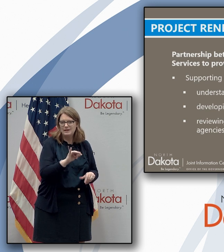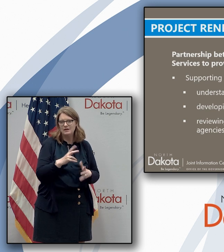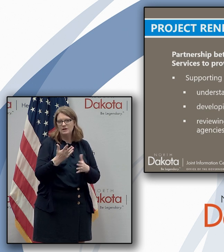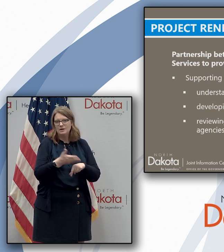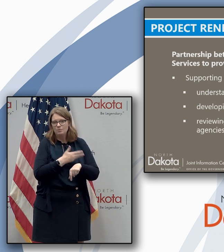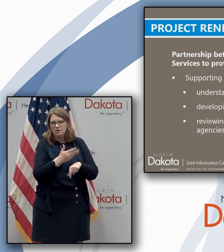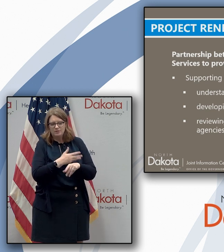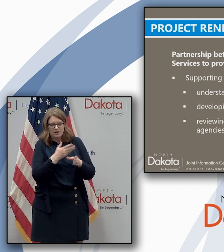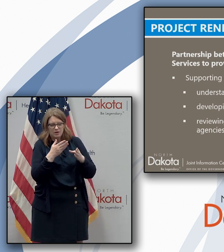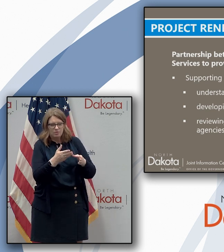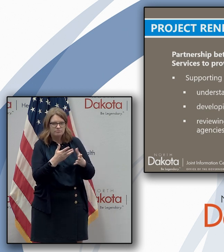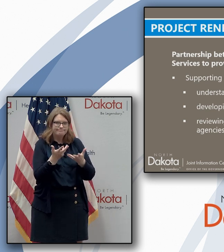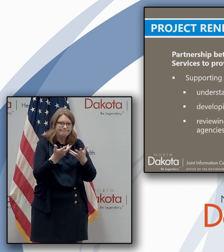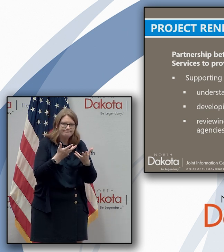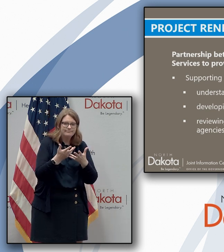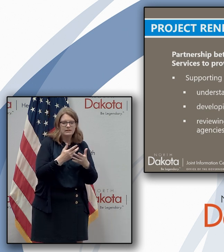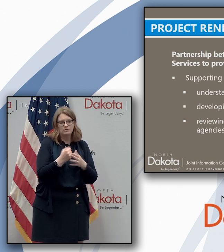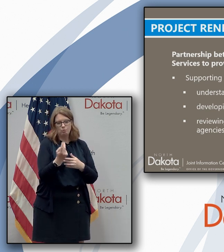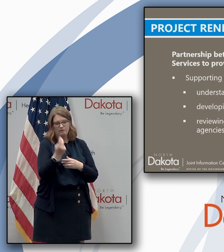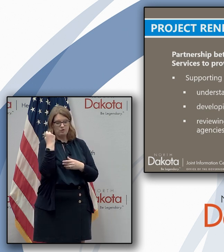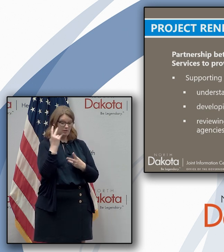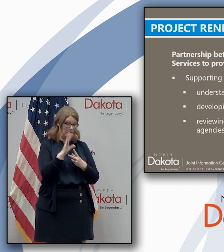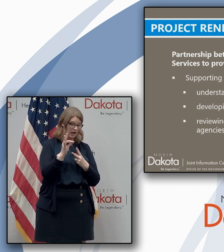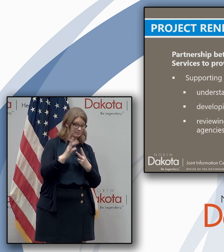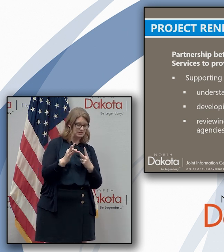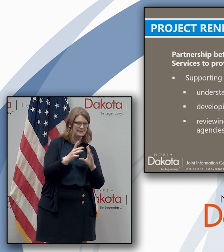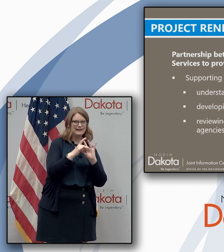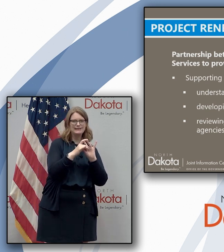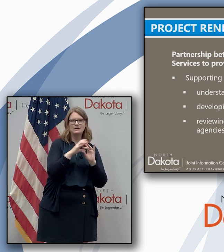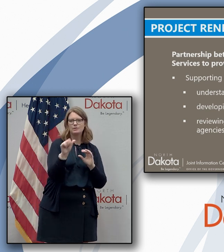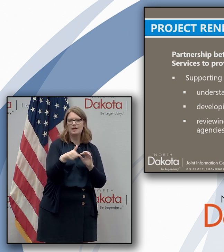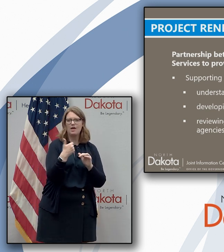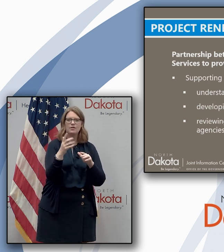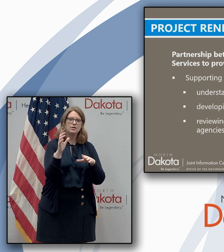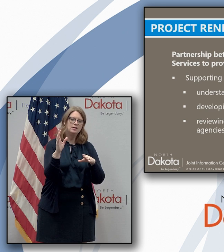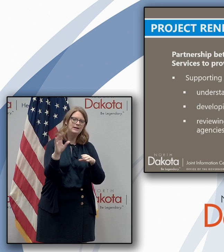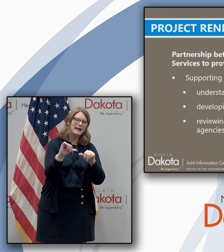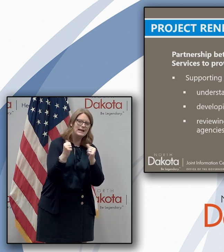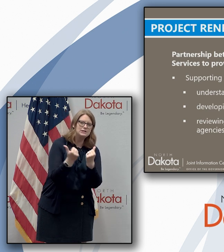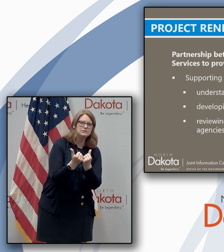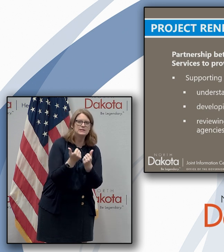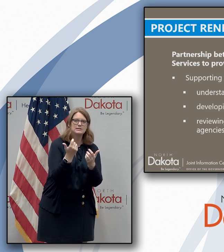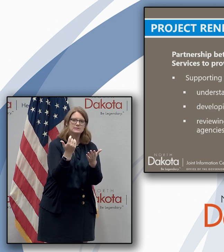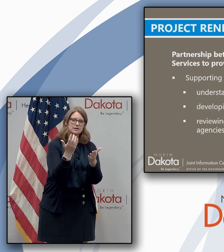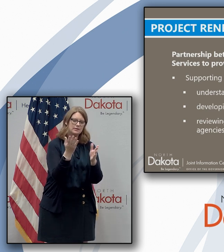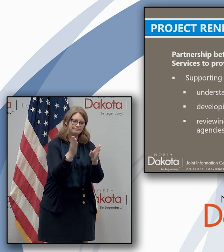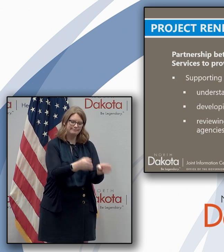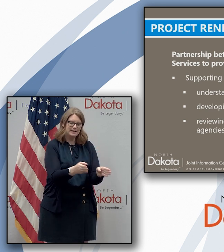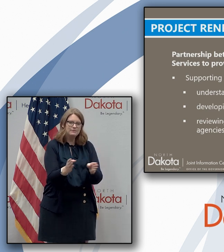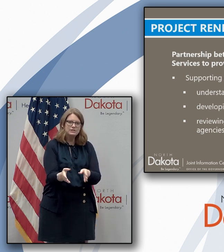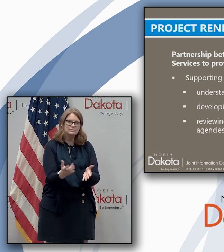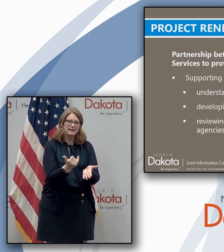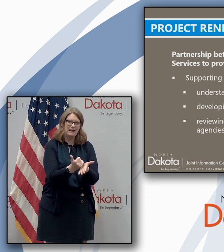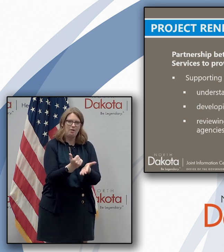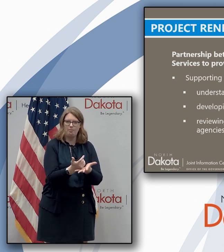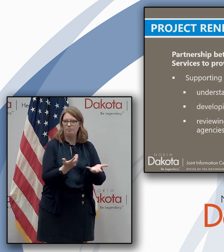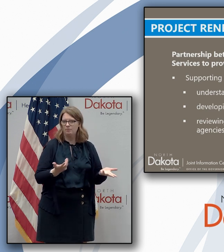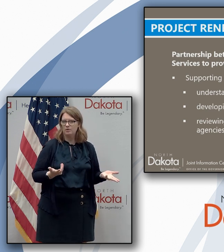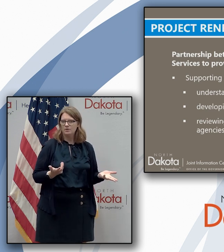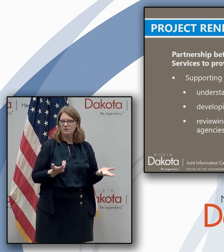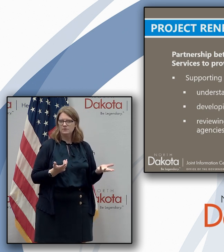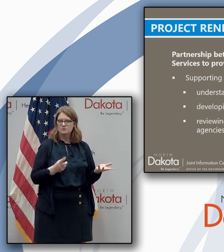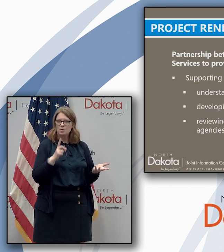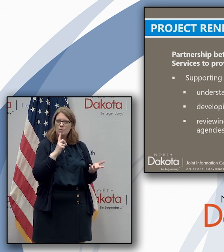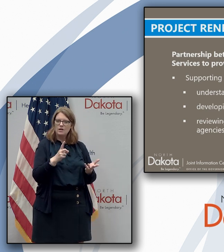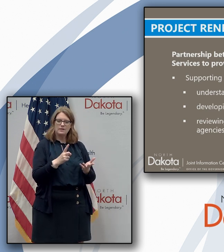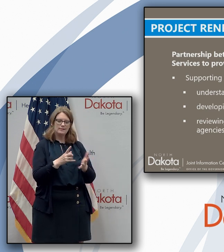coping strategies, reviewing options, and connecting with other individuals and agencies that may be of assistance. And we